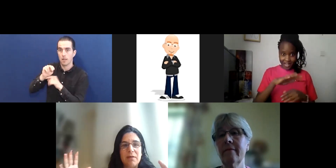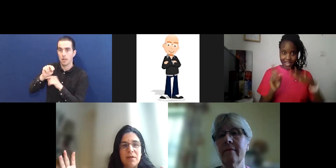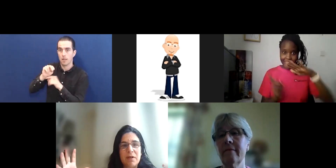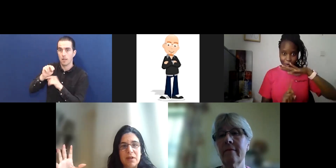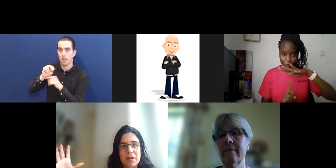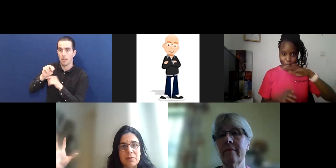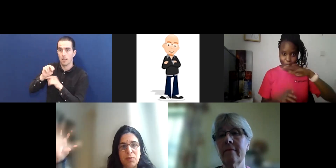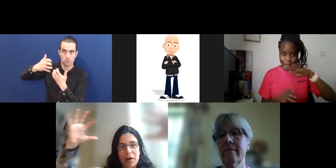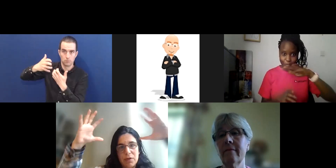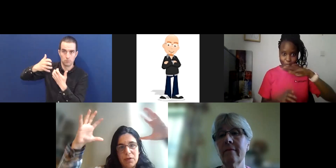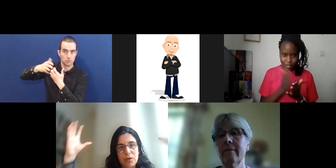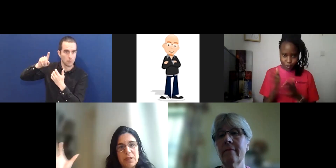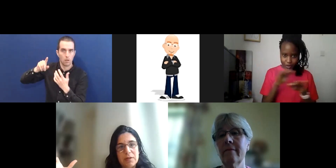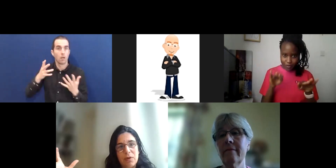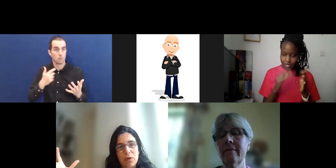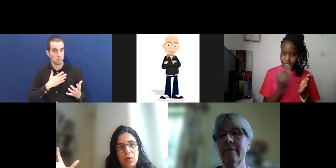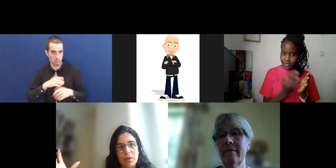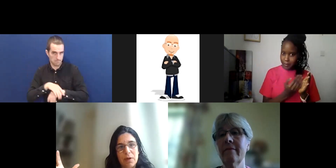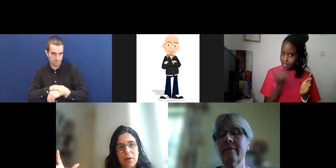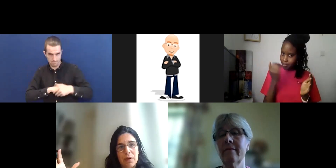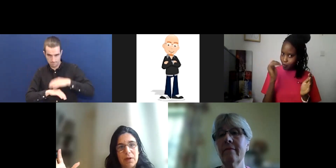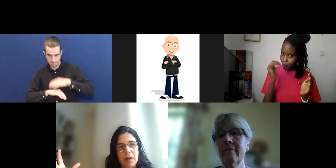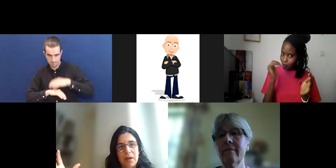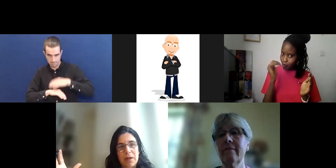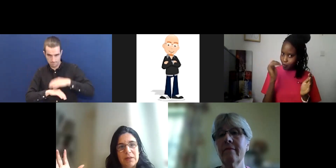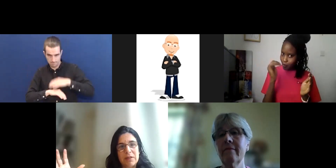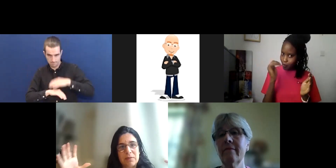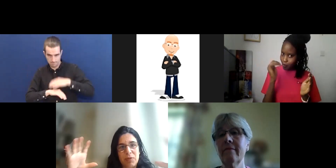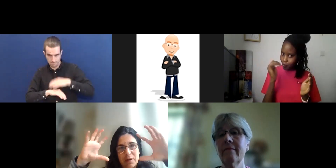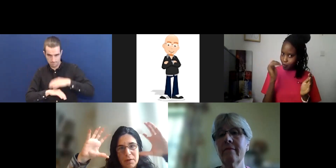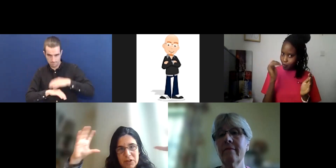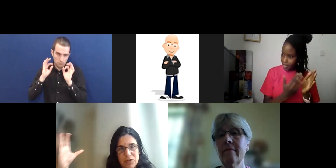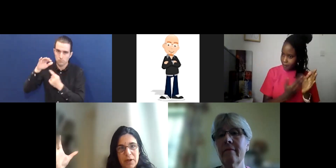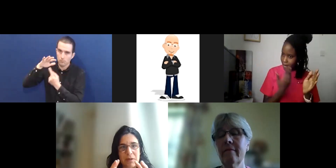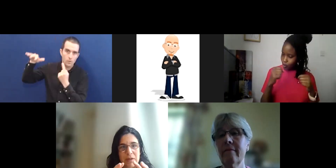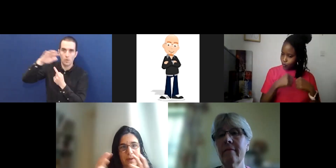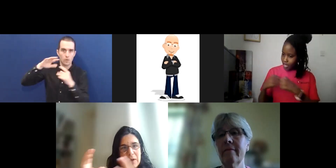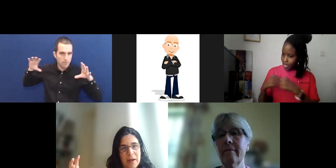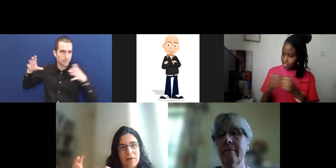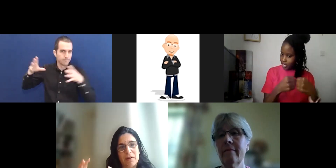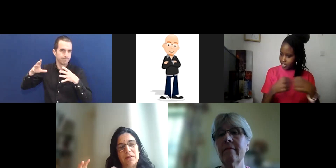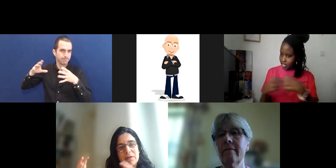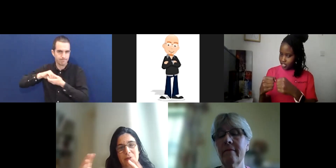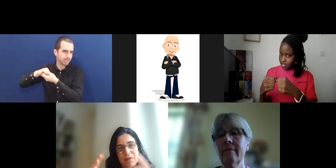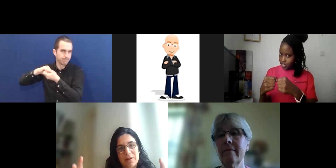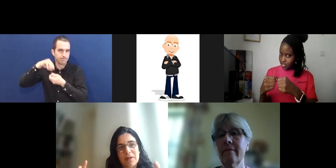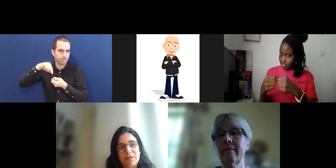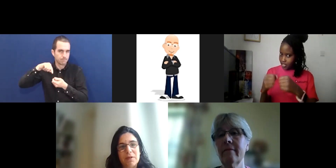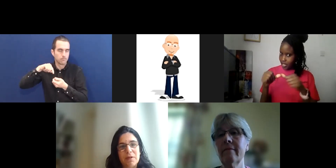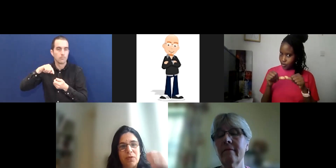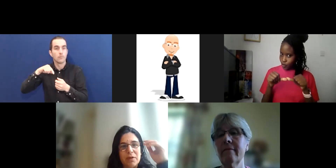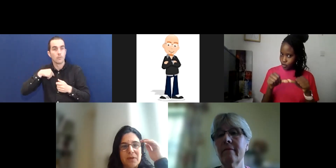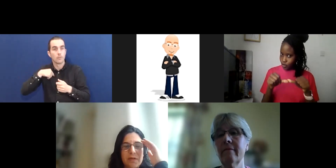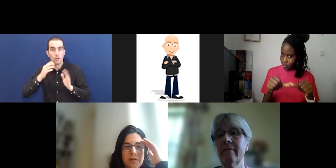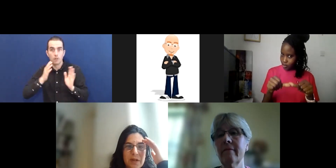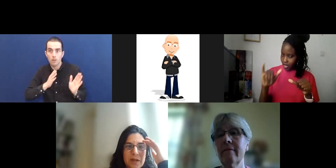working to make sure that everything is part of a cohesive whole, and it's part of a strategy rather than an add-on. So